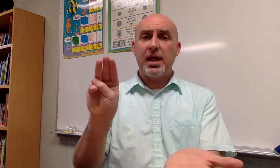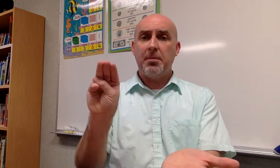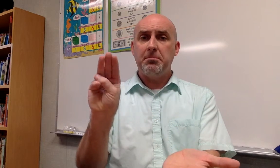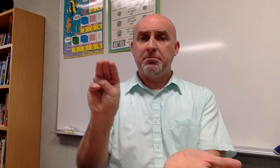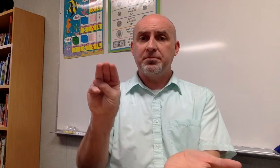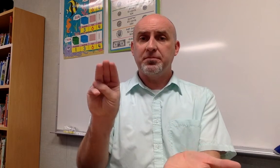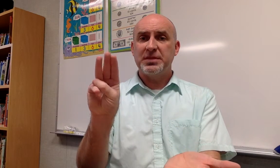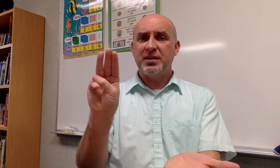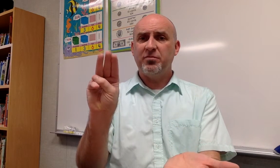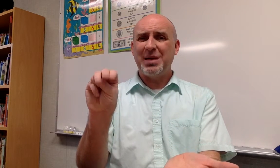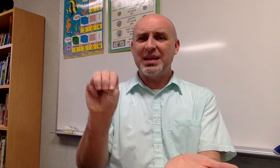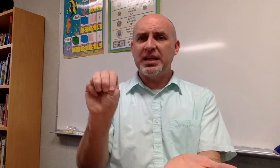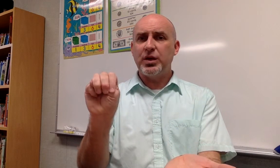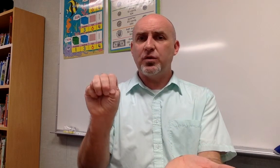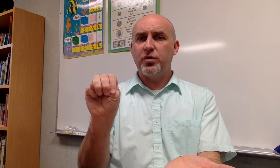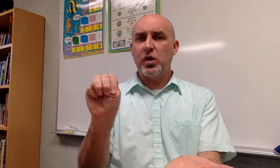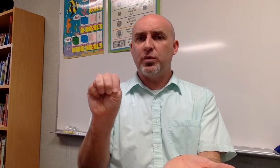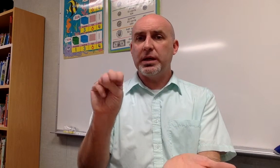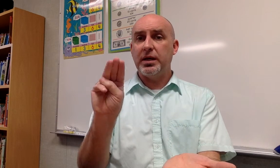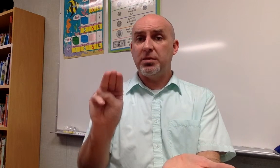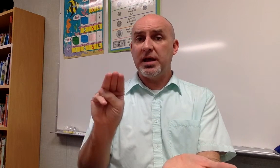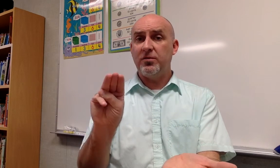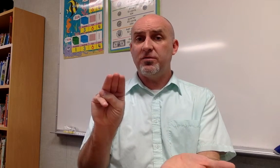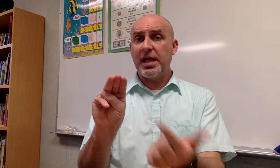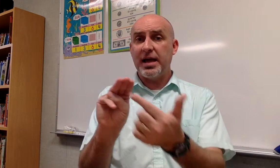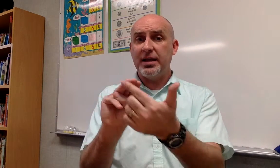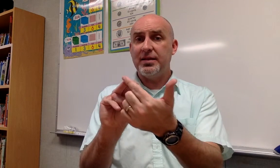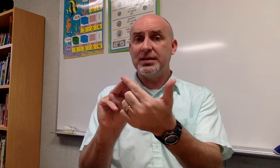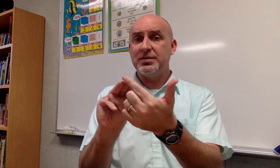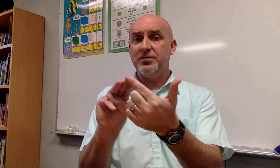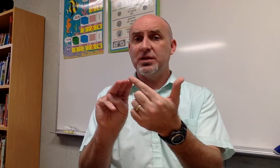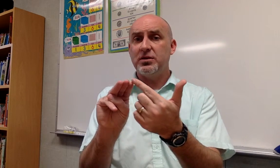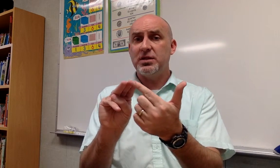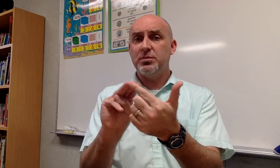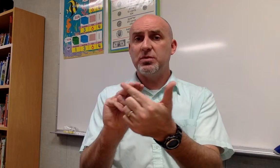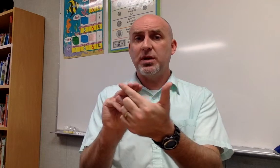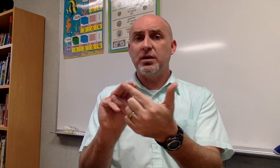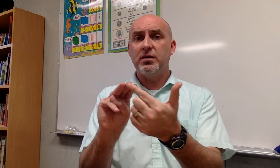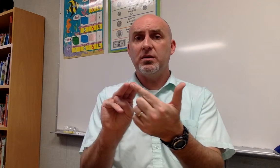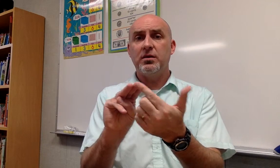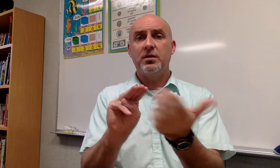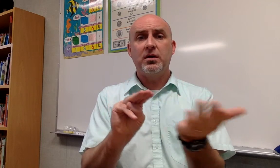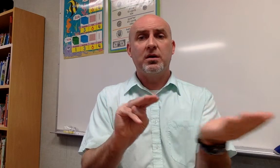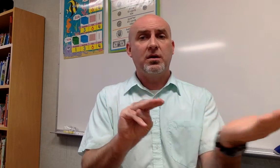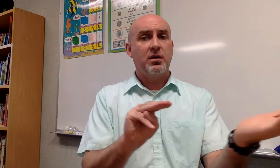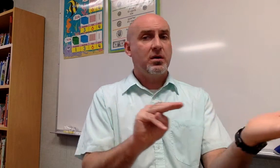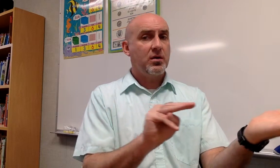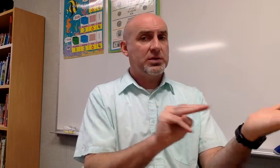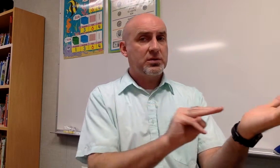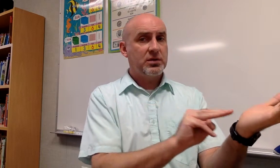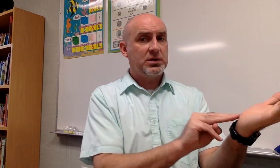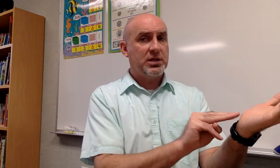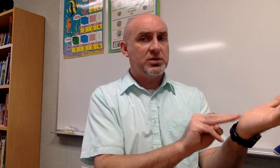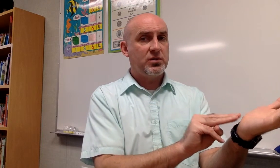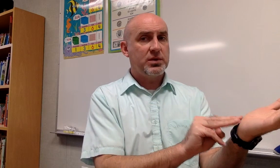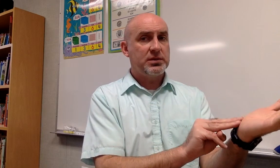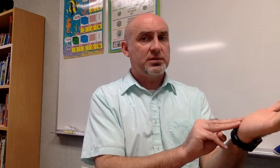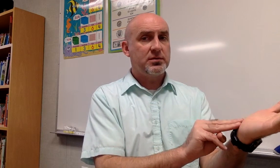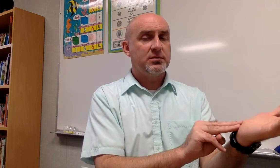M, instead of bending it over all the way, keep it out flat, and these fingertips right here are what's going to touch the wrist.